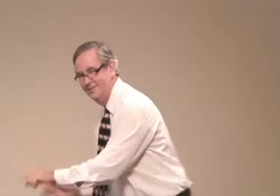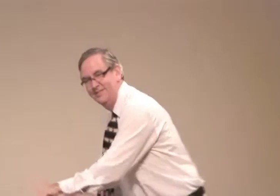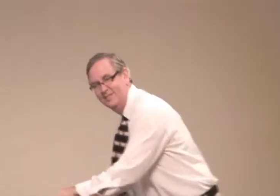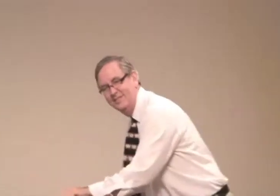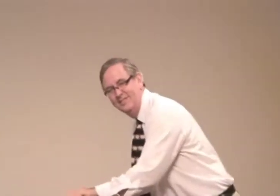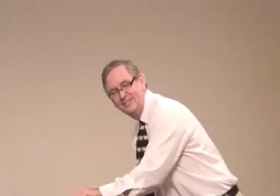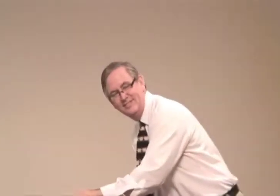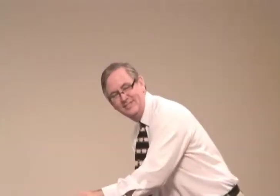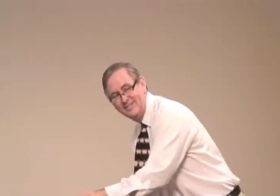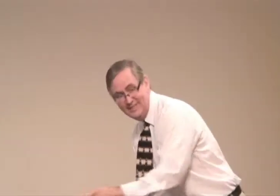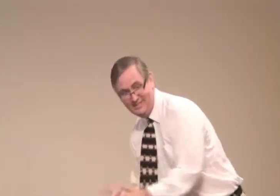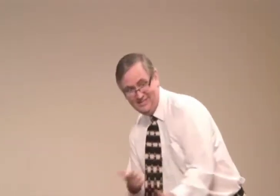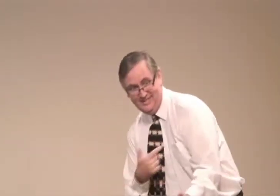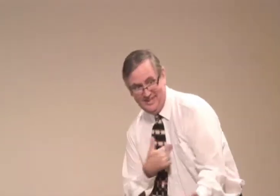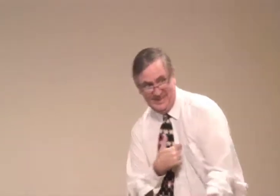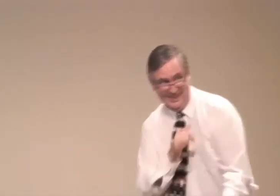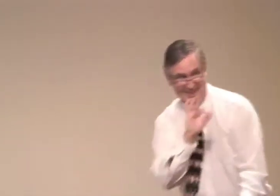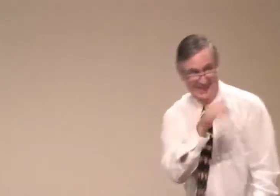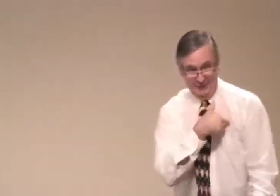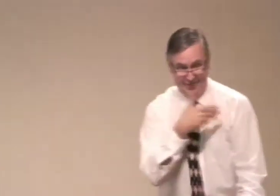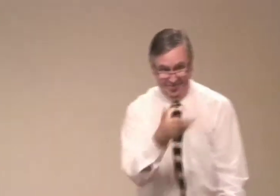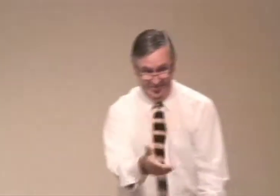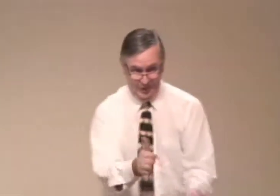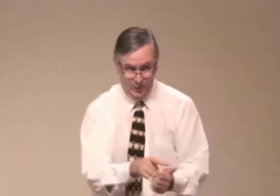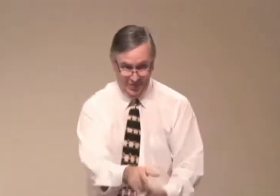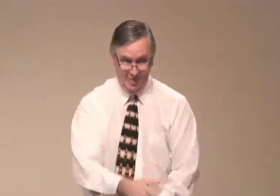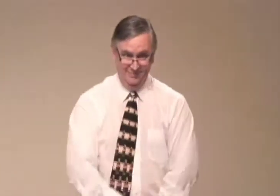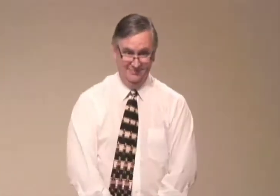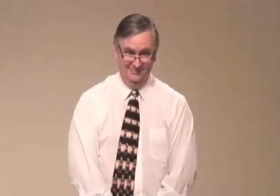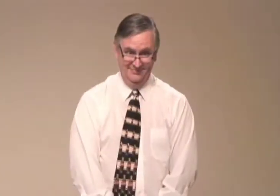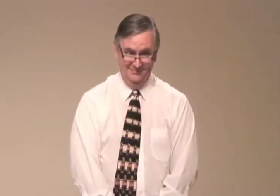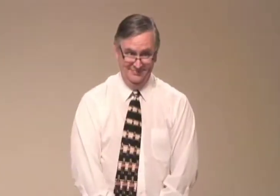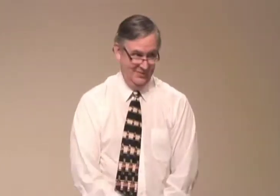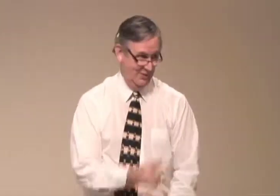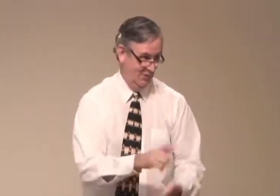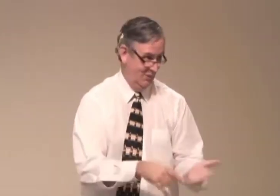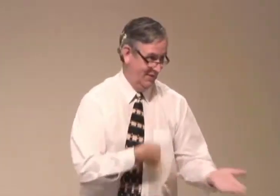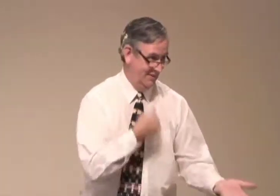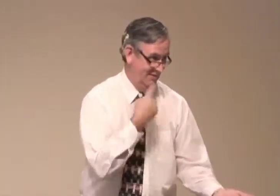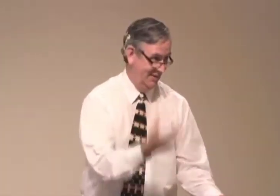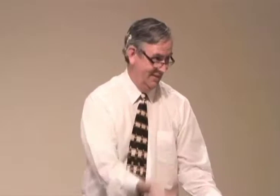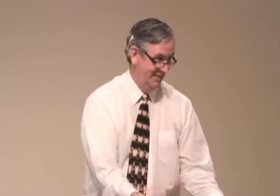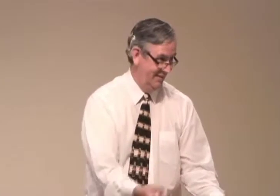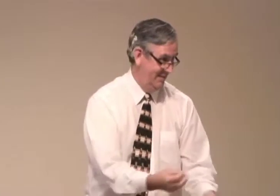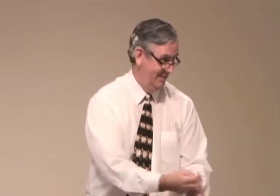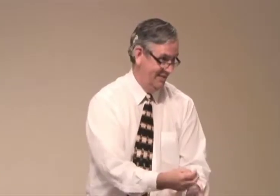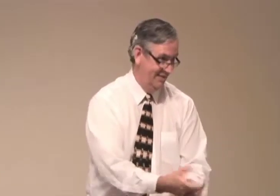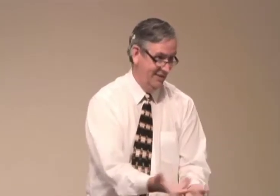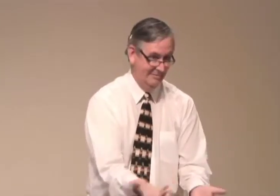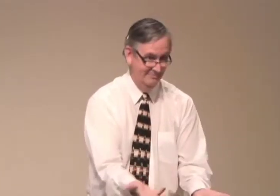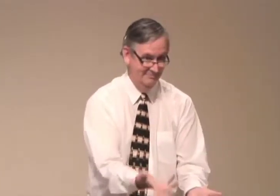You know, if they did, they said, we're going to look to Jesus. If I were there with them, what could I say?